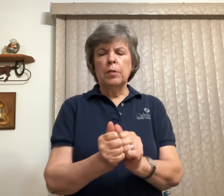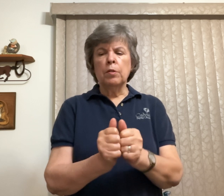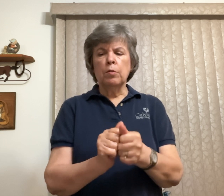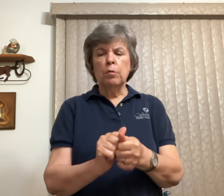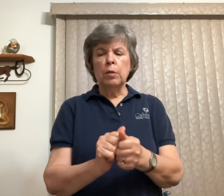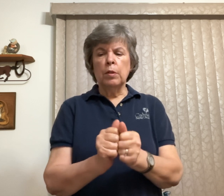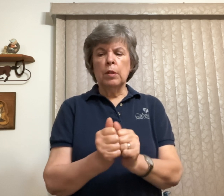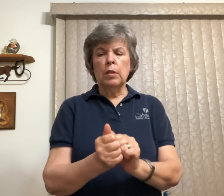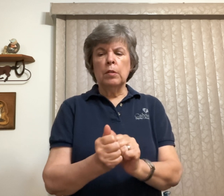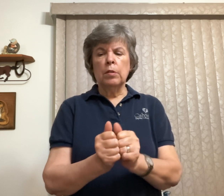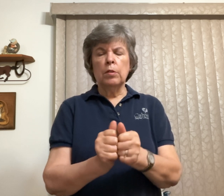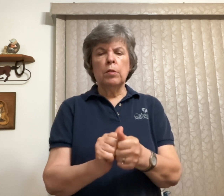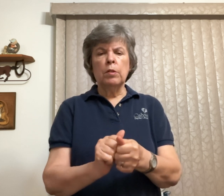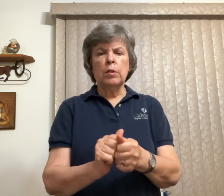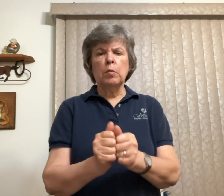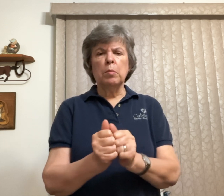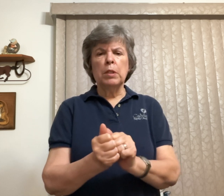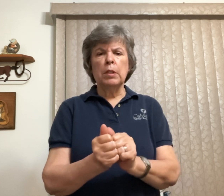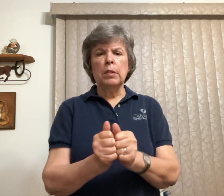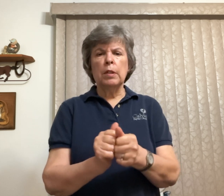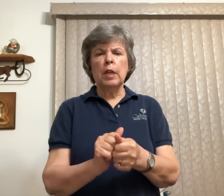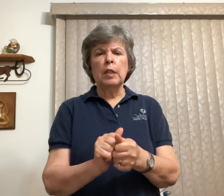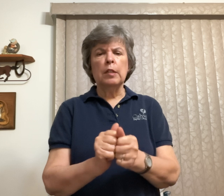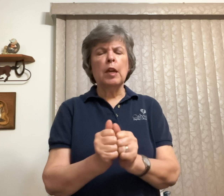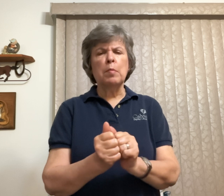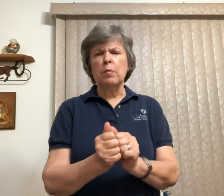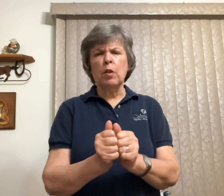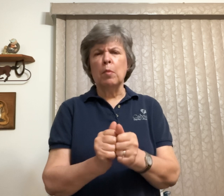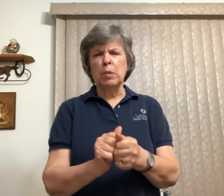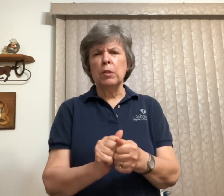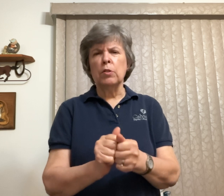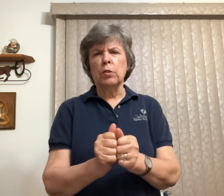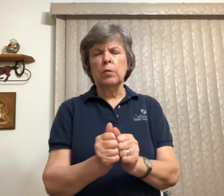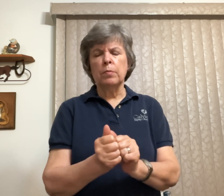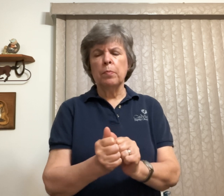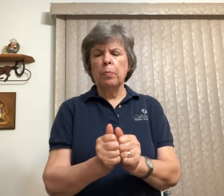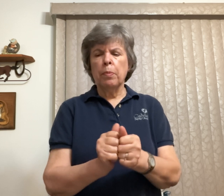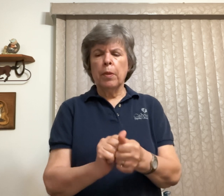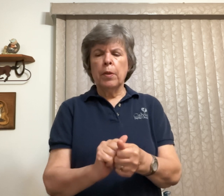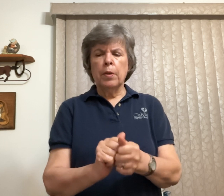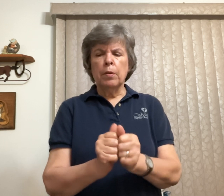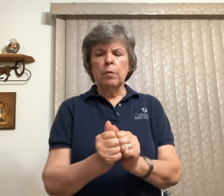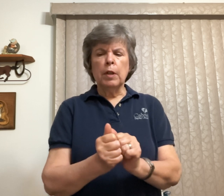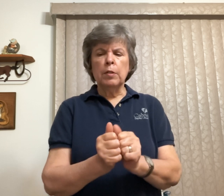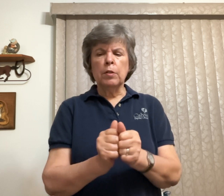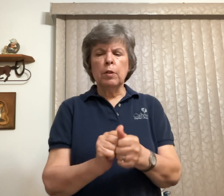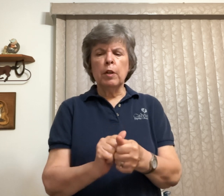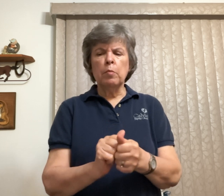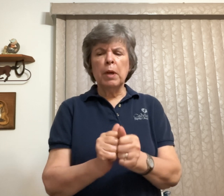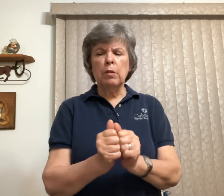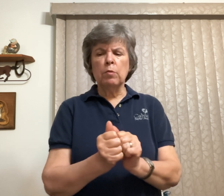So this can be any type of competition. All right, so hellbound